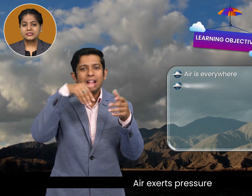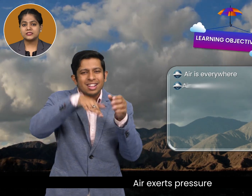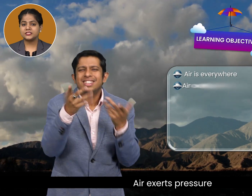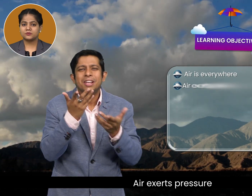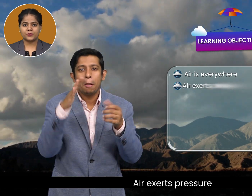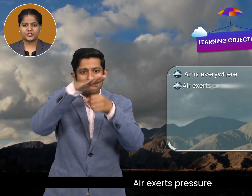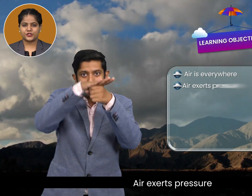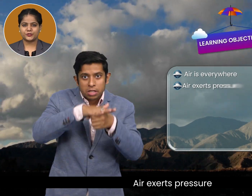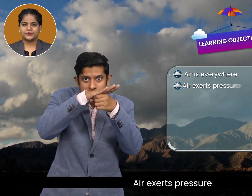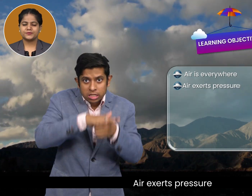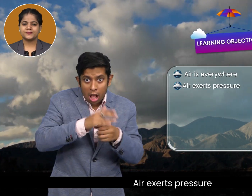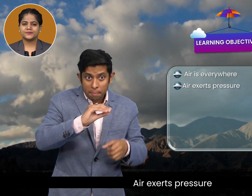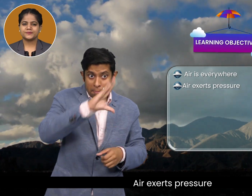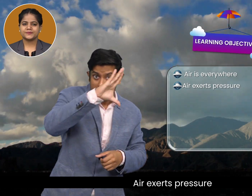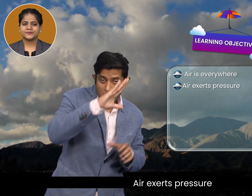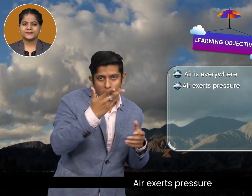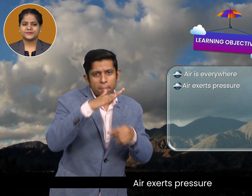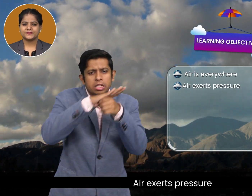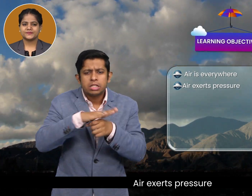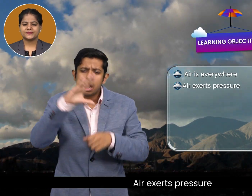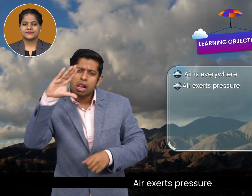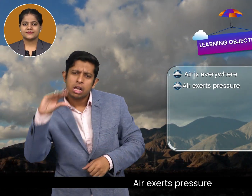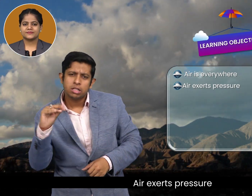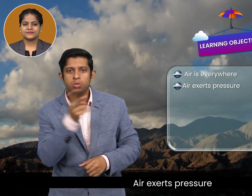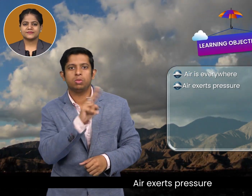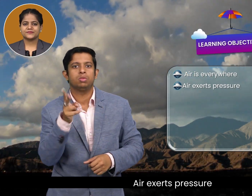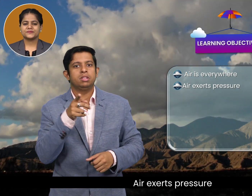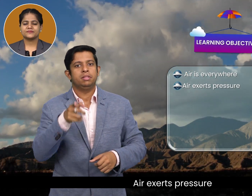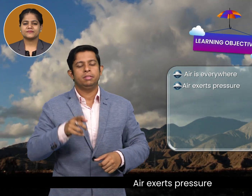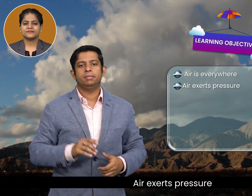Air exerts pressure.